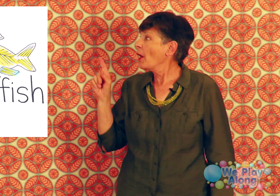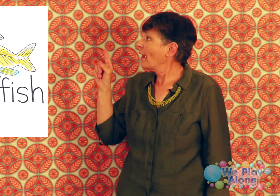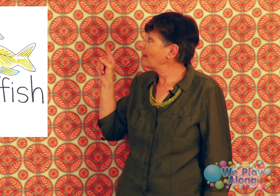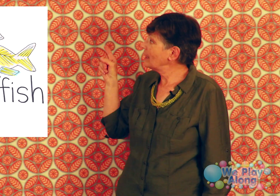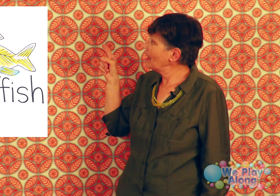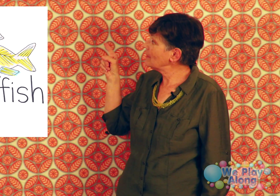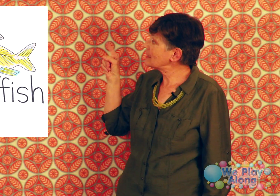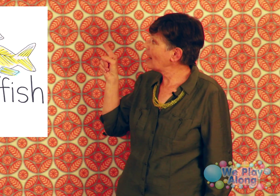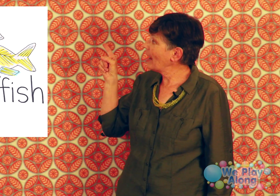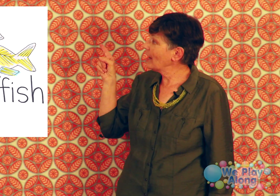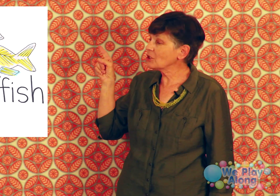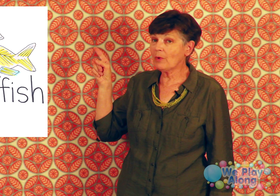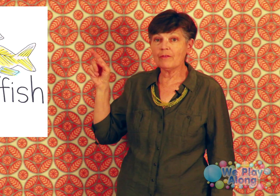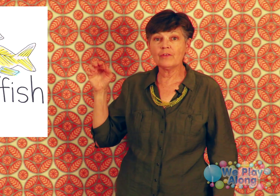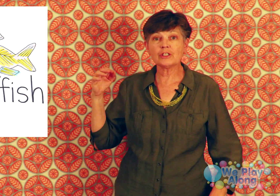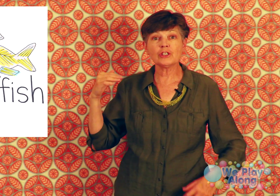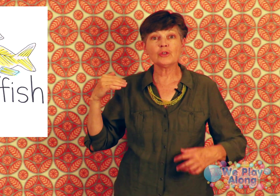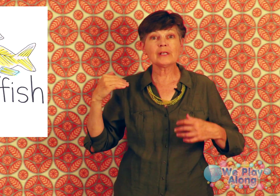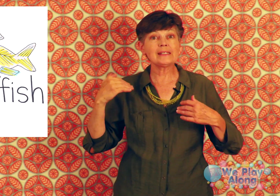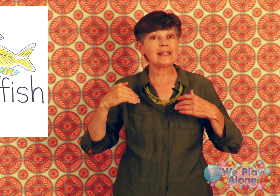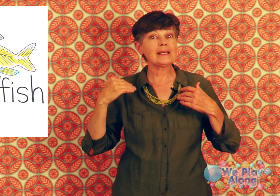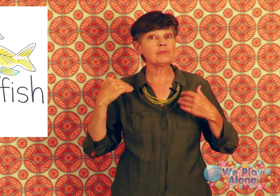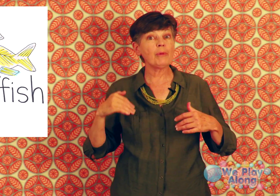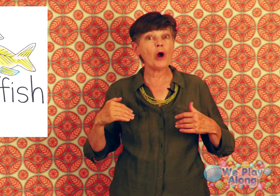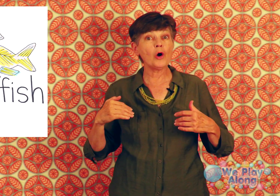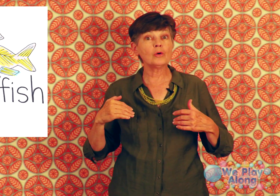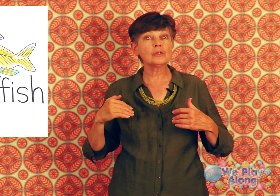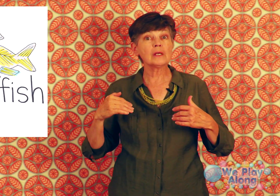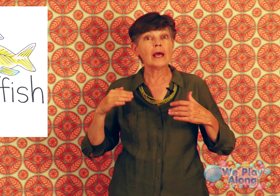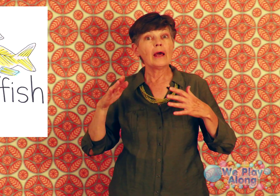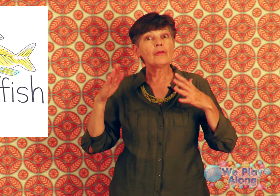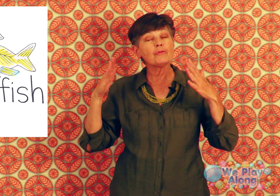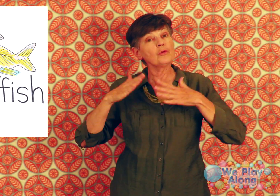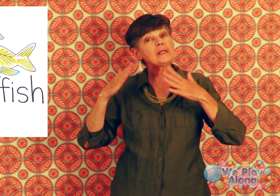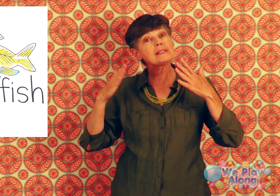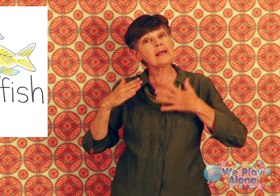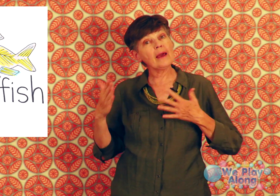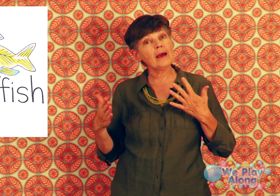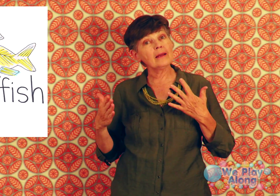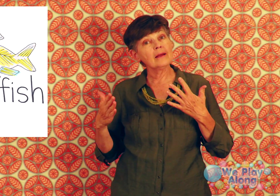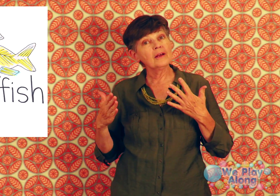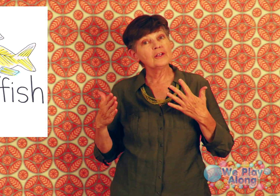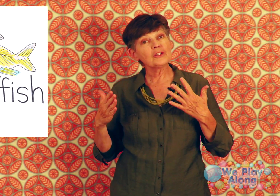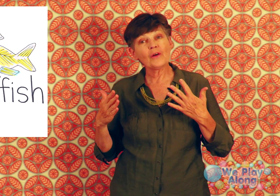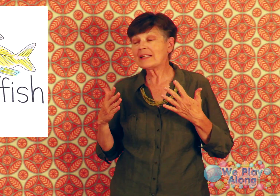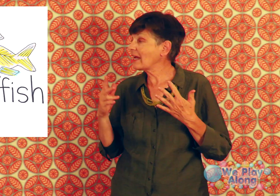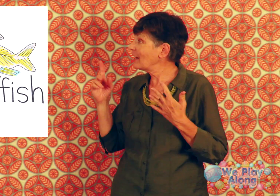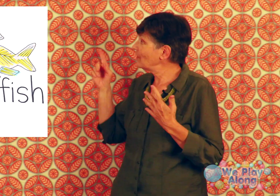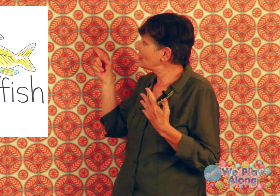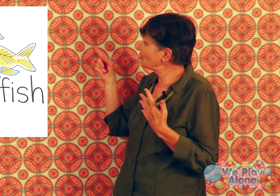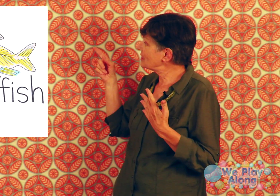And they named this guy X-ray fish because you can see his bones through his skin. So that's kind of an